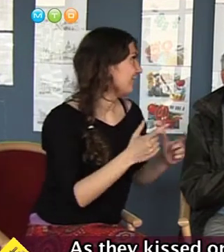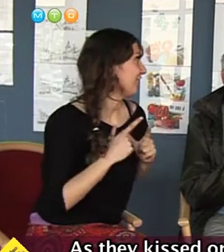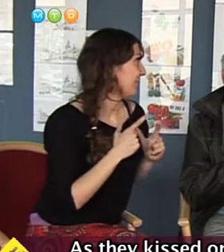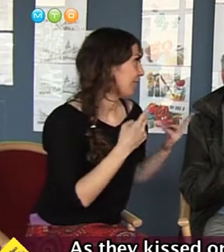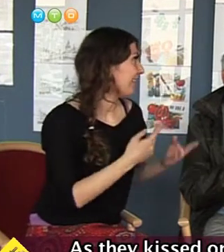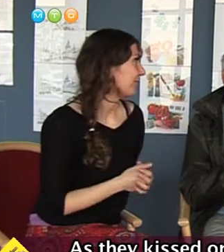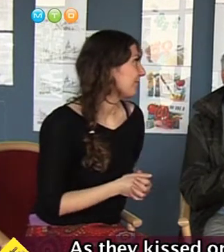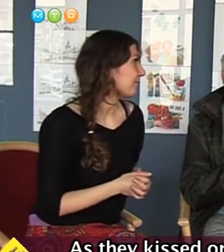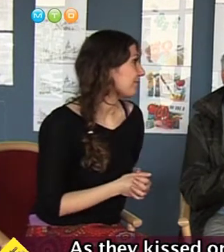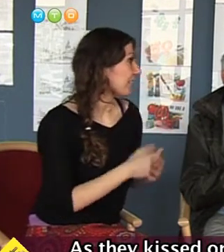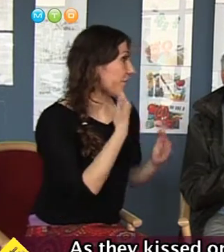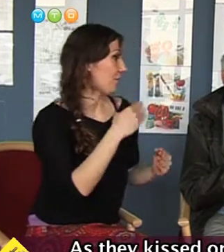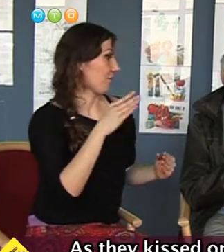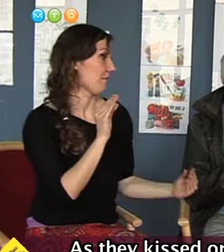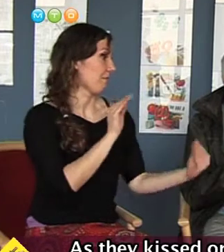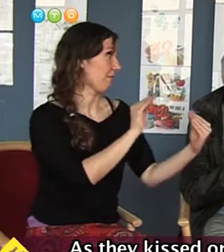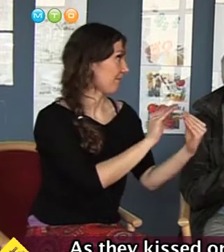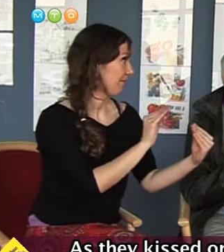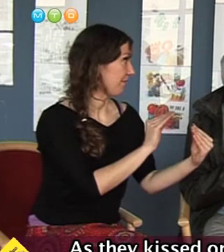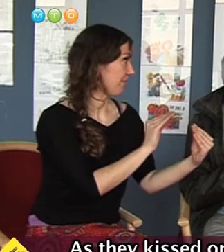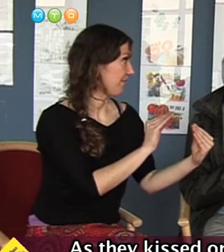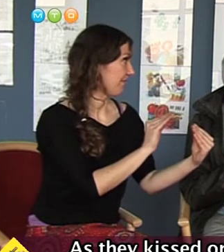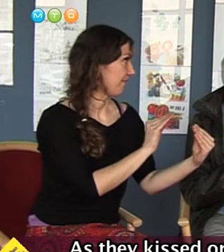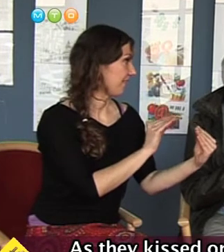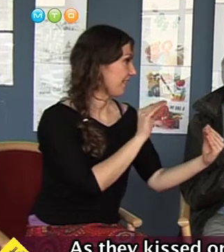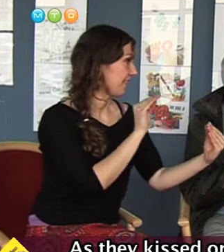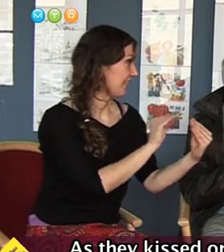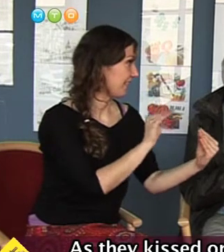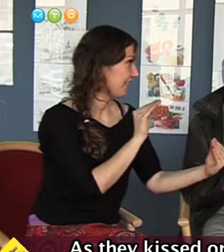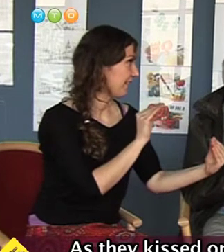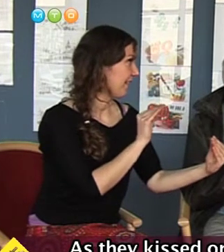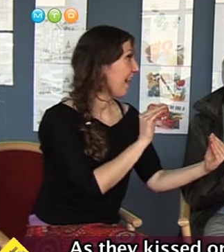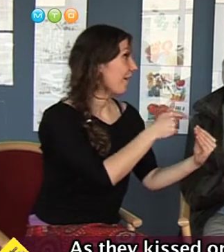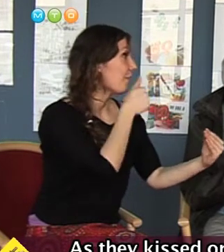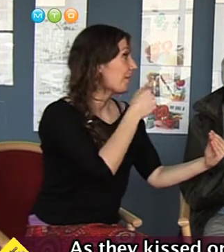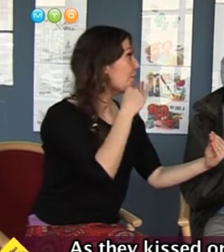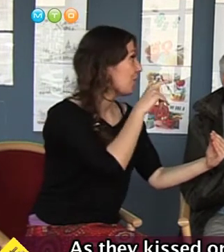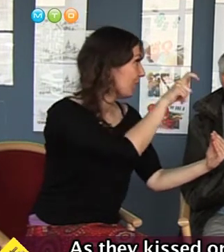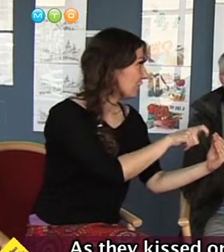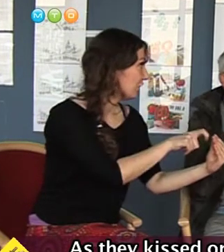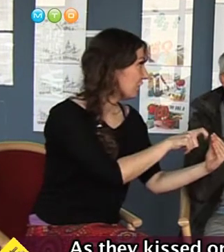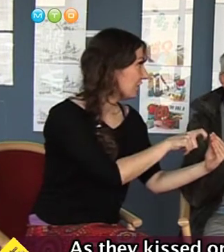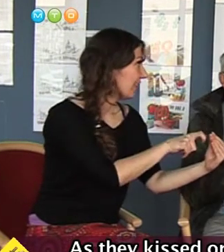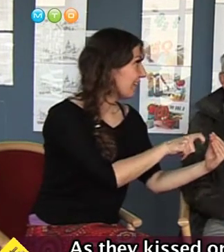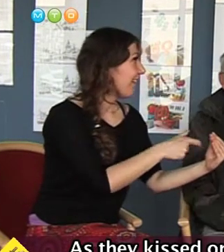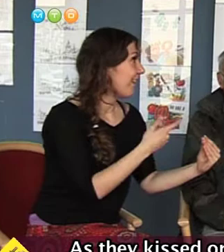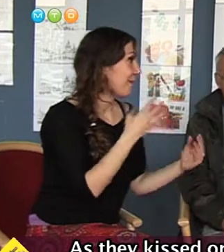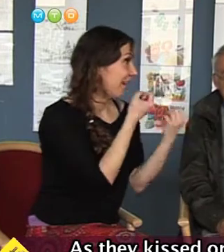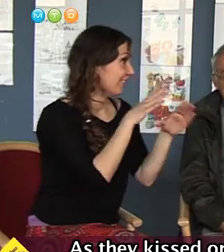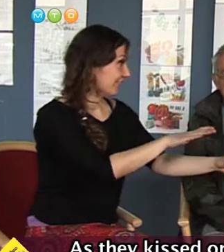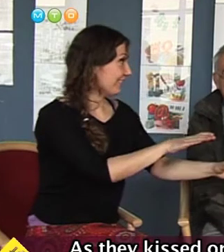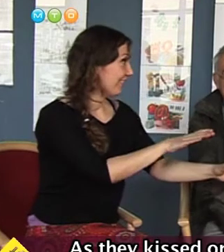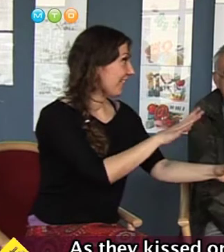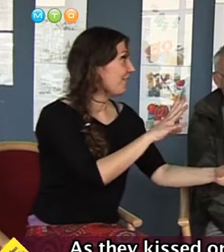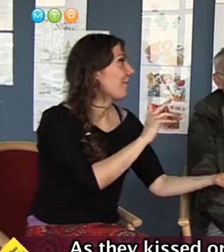And as they kiss, one of the magicians turns into a beautiful princess with a beard.